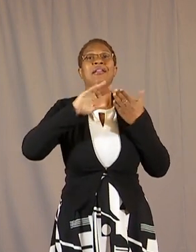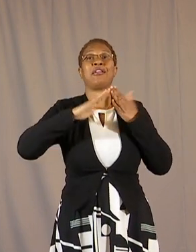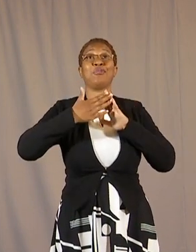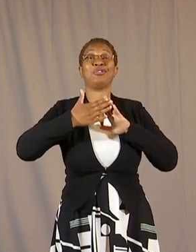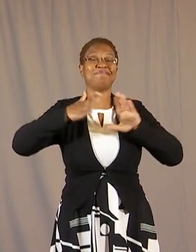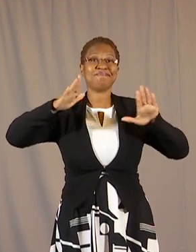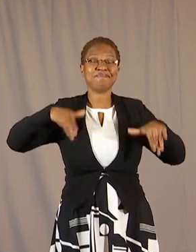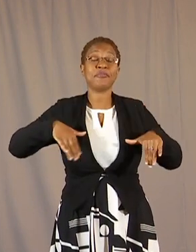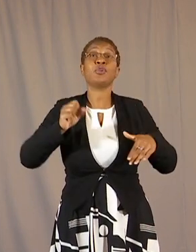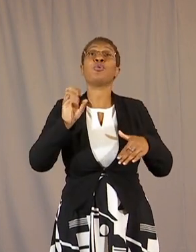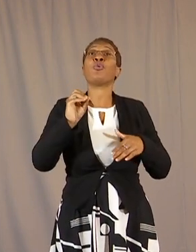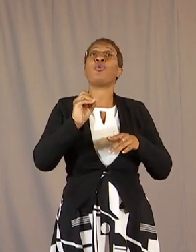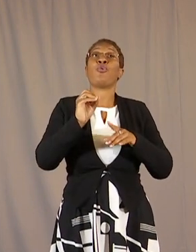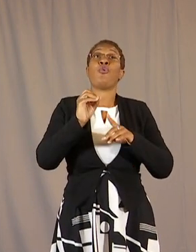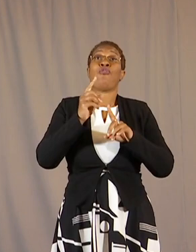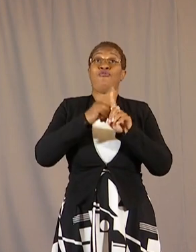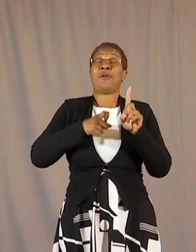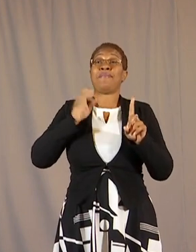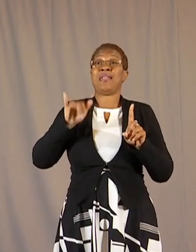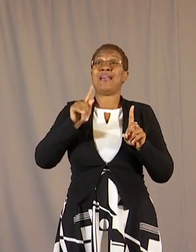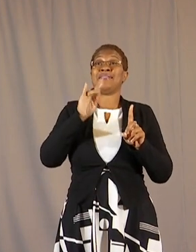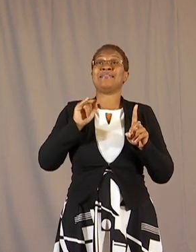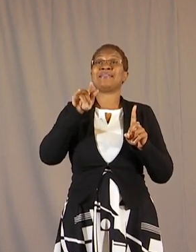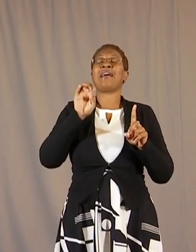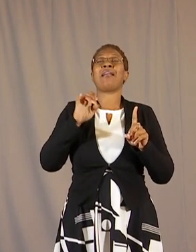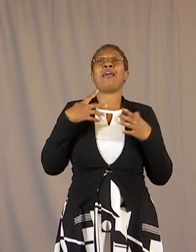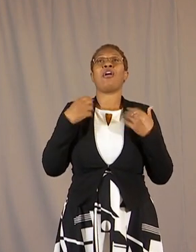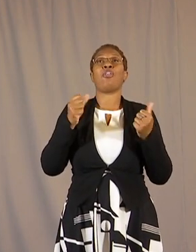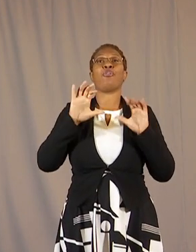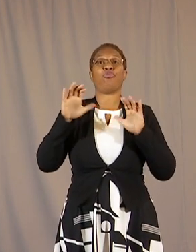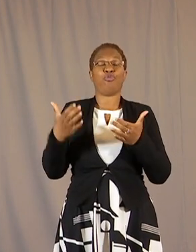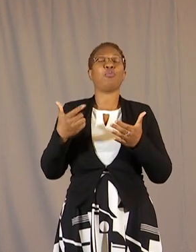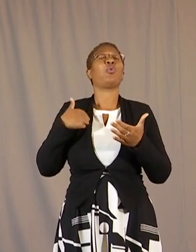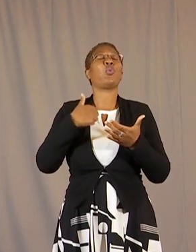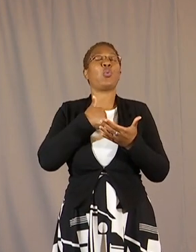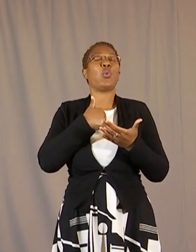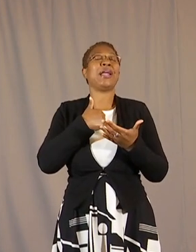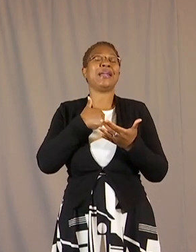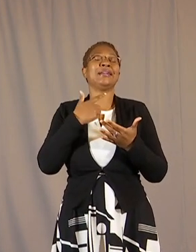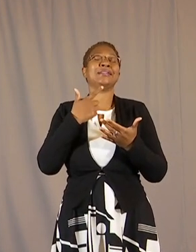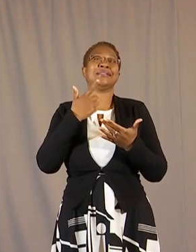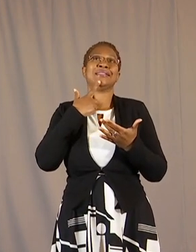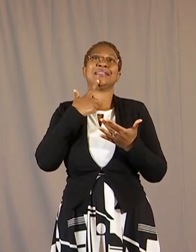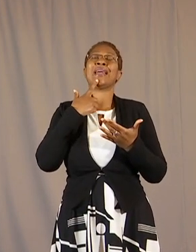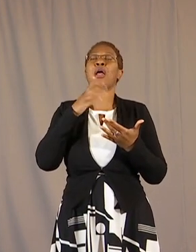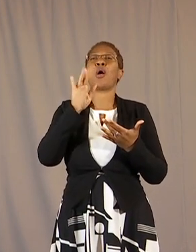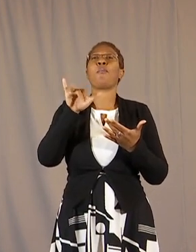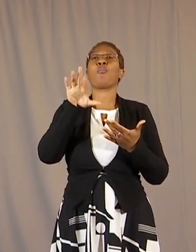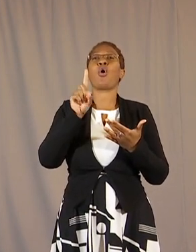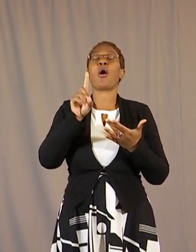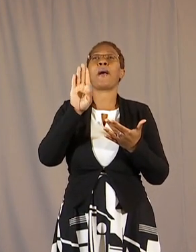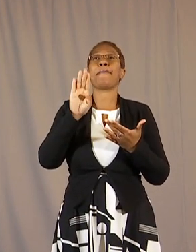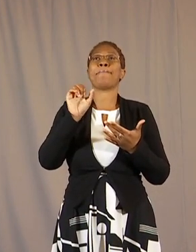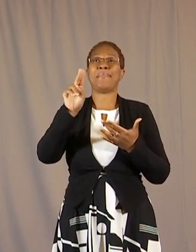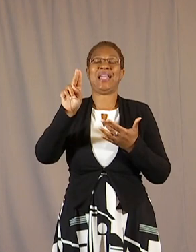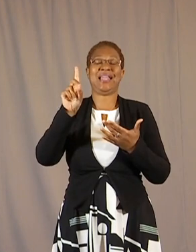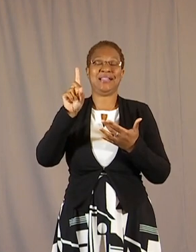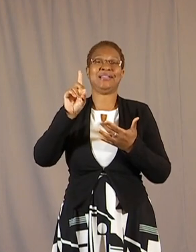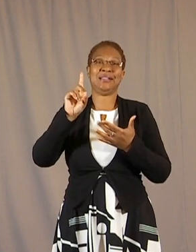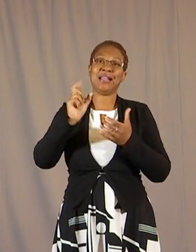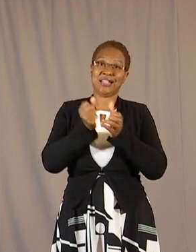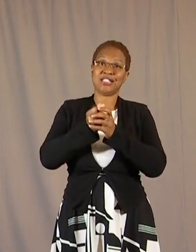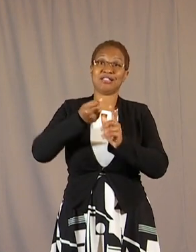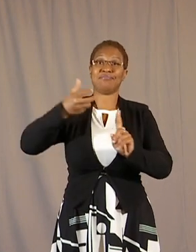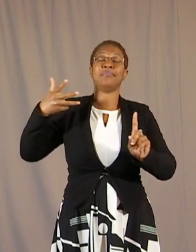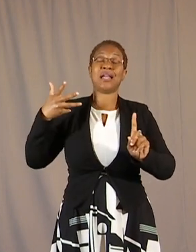So what grew out of the telehealth work group was, one, we need to increase broadband. Check, that's happening in the state of